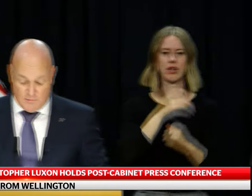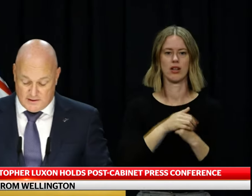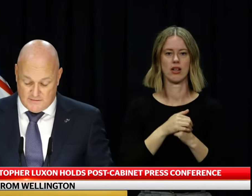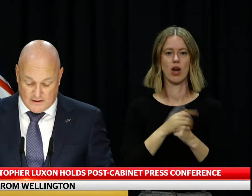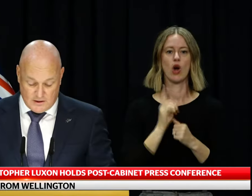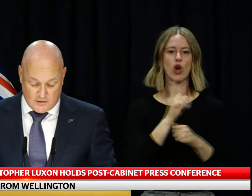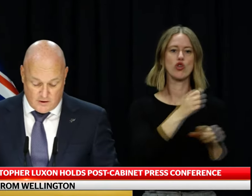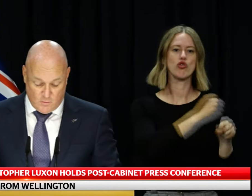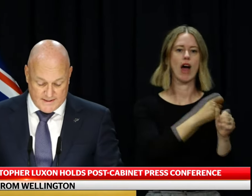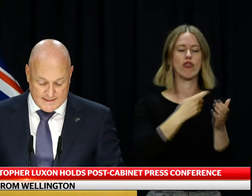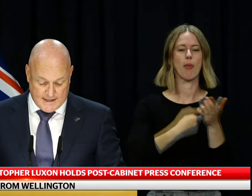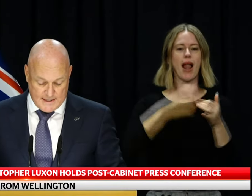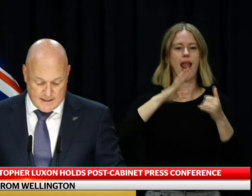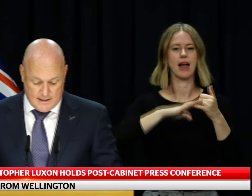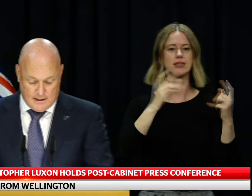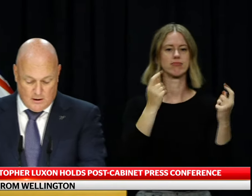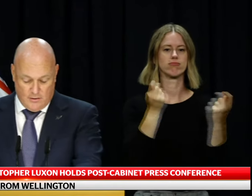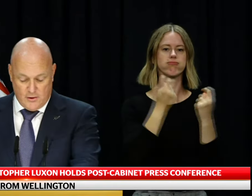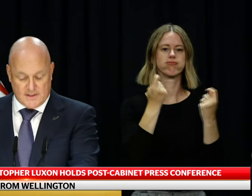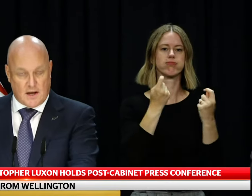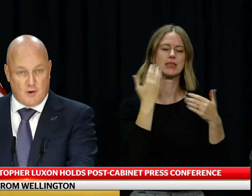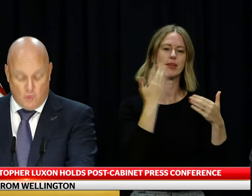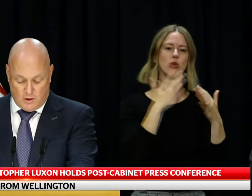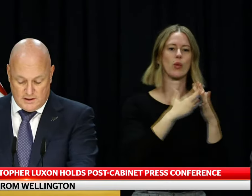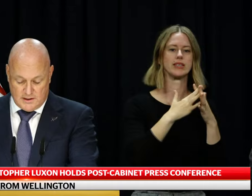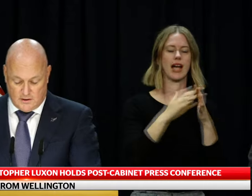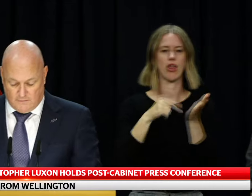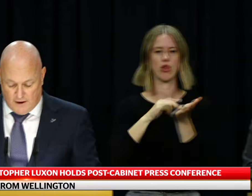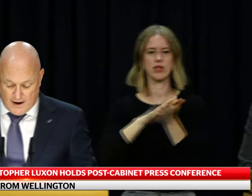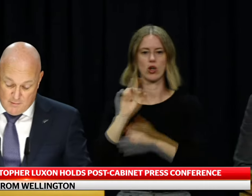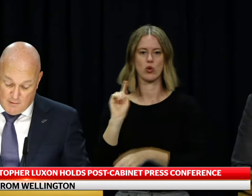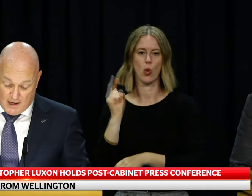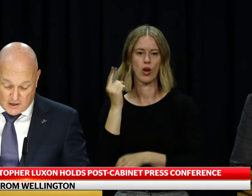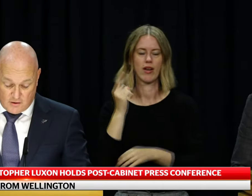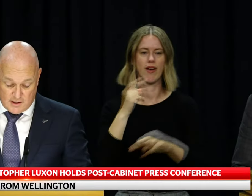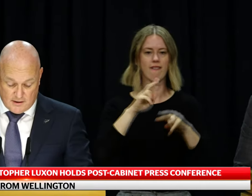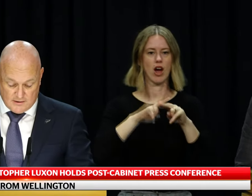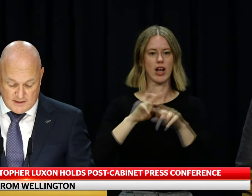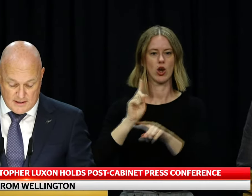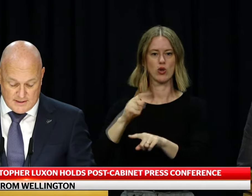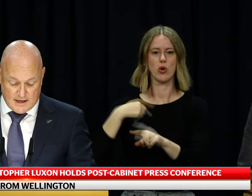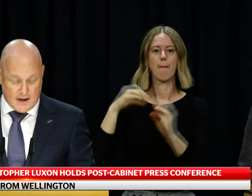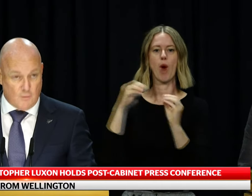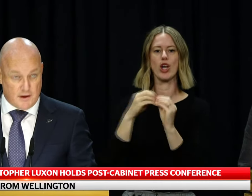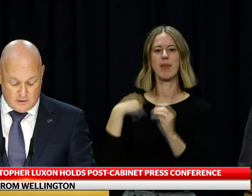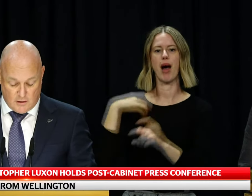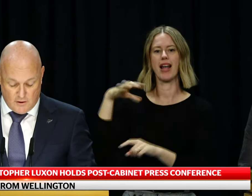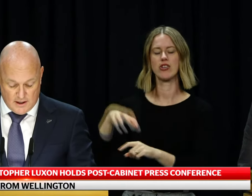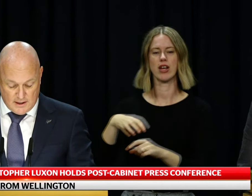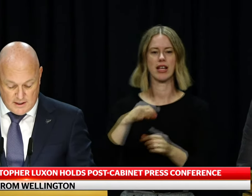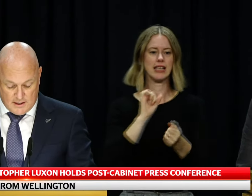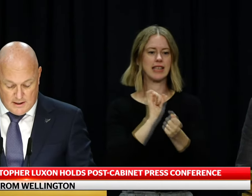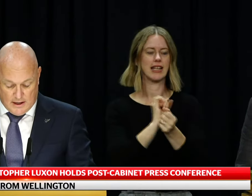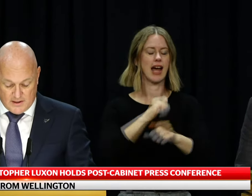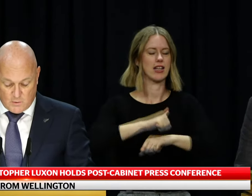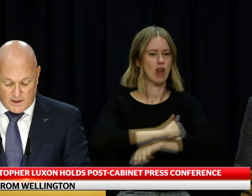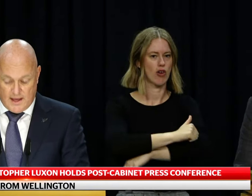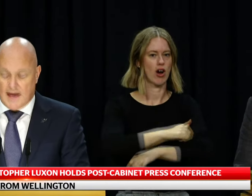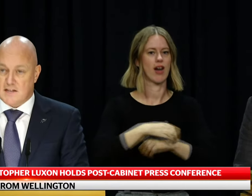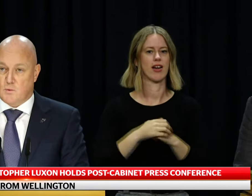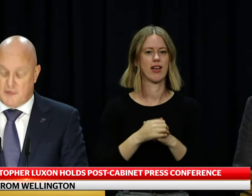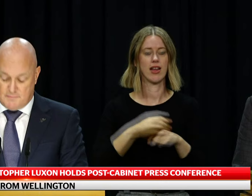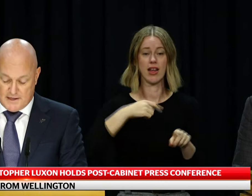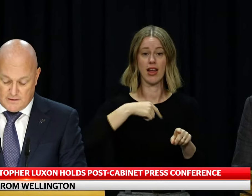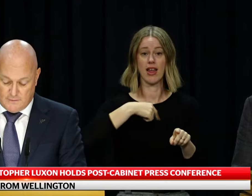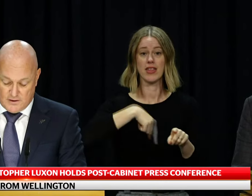attending Grant Robertson's valedictory on Wednesday. On Thursday, I'm in Auckland. On Friday, I'm in my electorate, and on Saturday, I'll be in Tauranga. This week